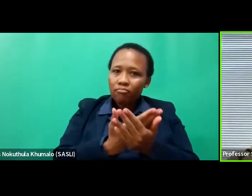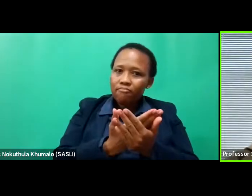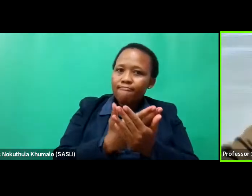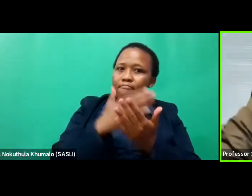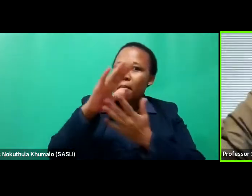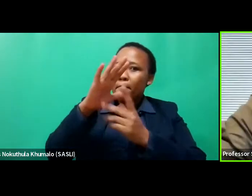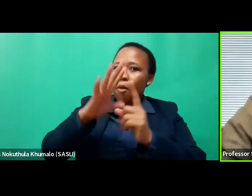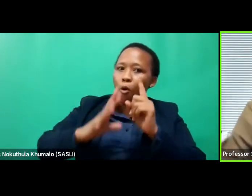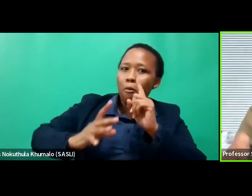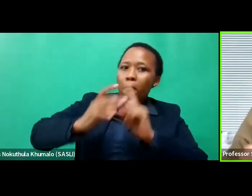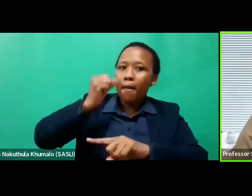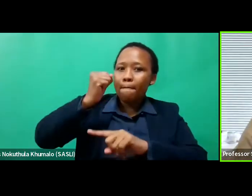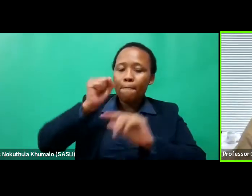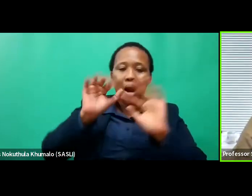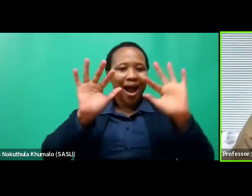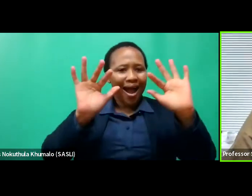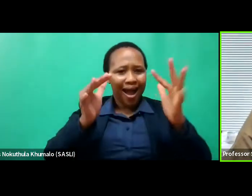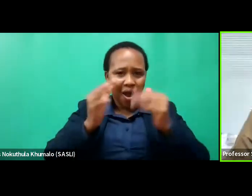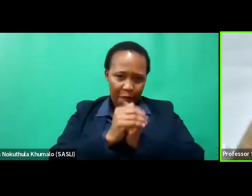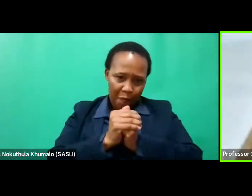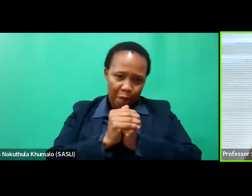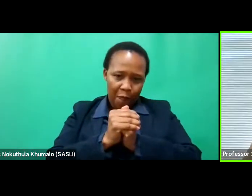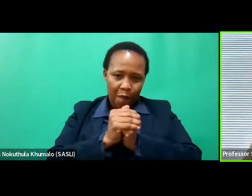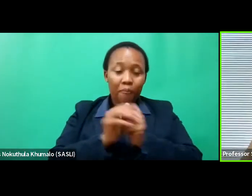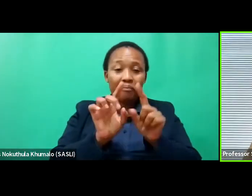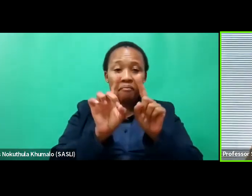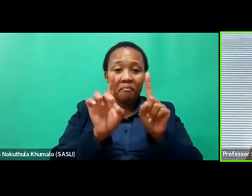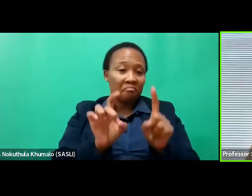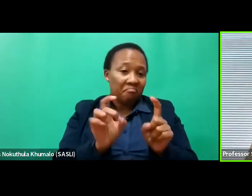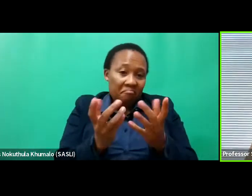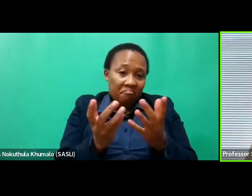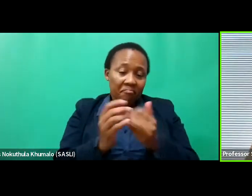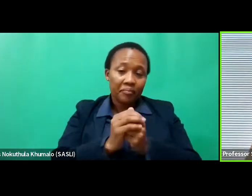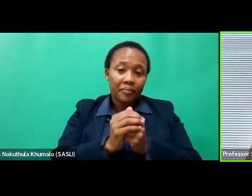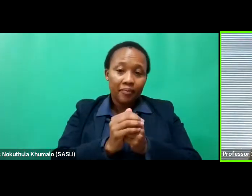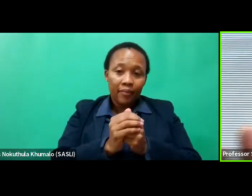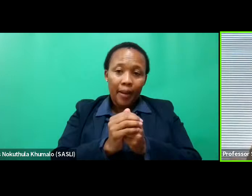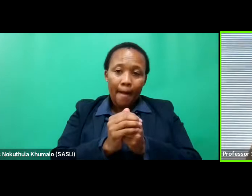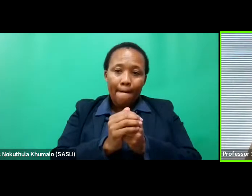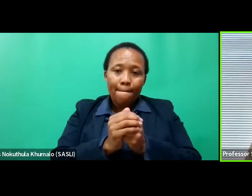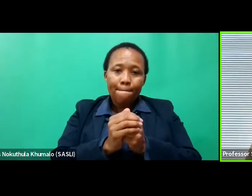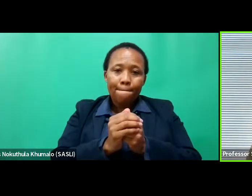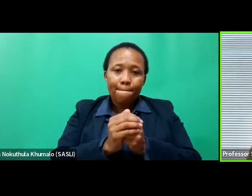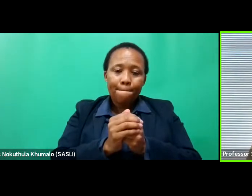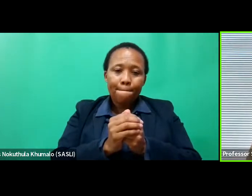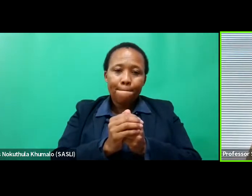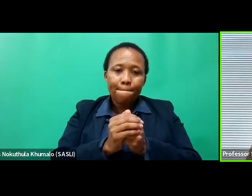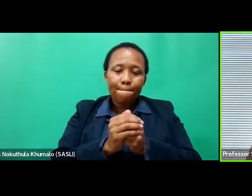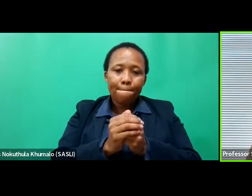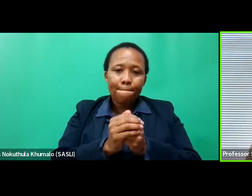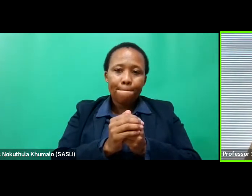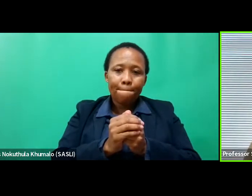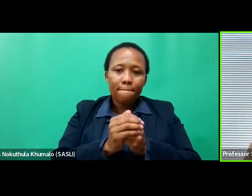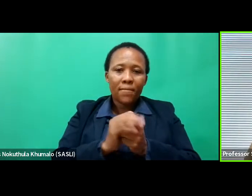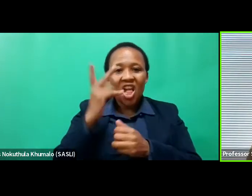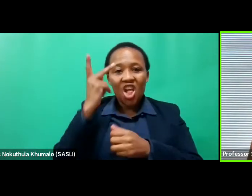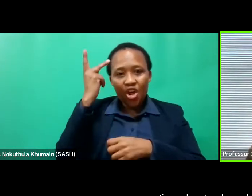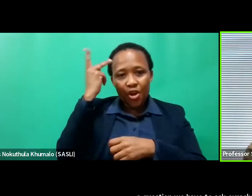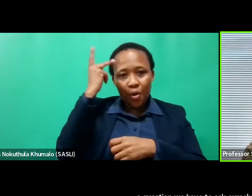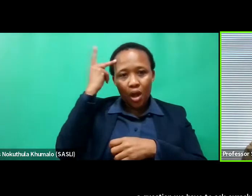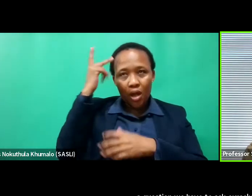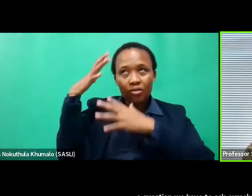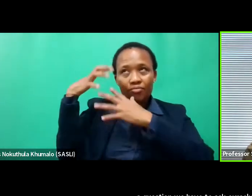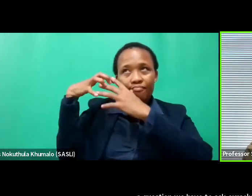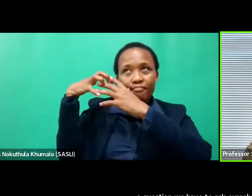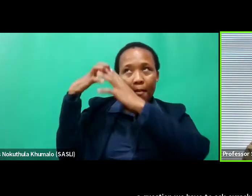Now, that's a question we have to ask ourselves, right? Is who constructs knowledge? How is the